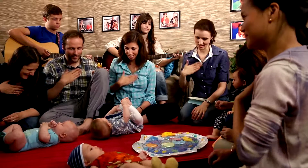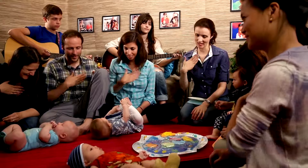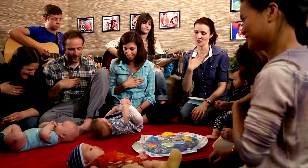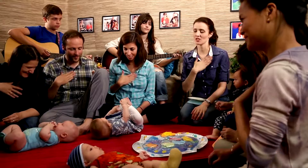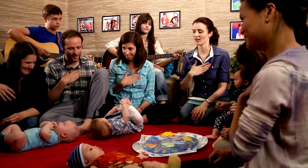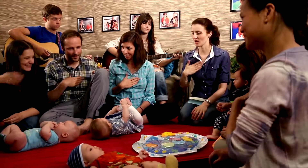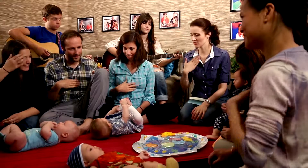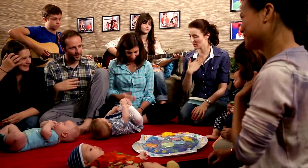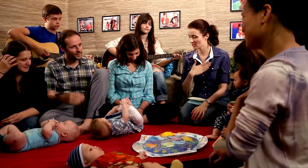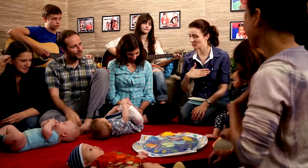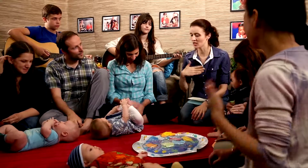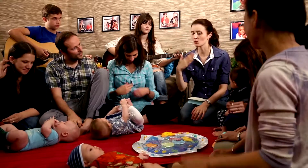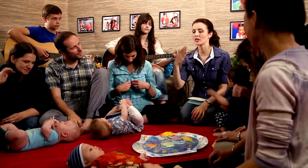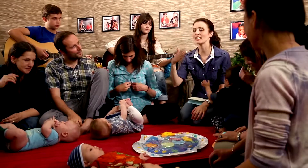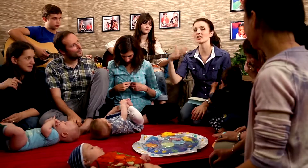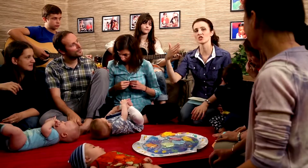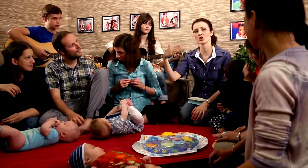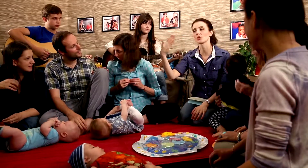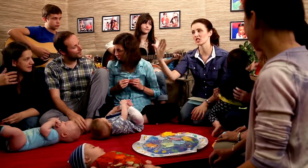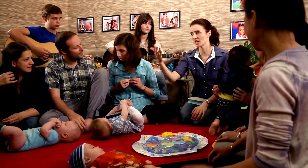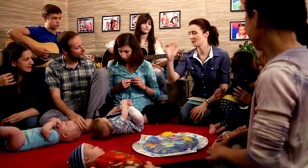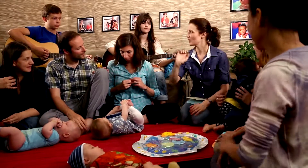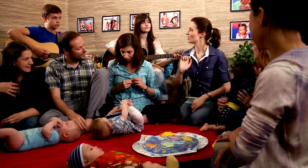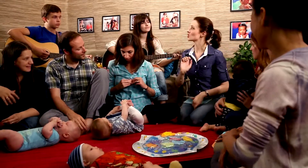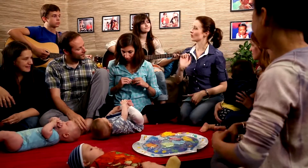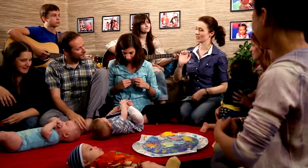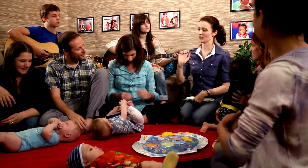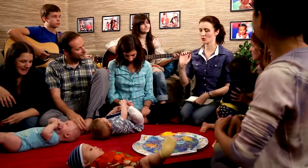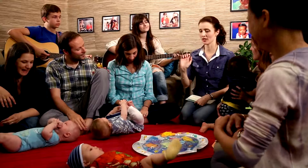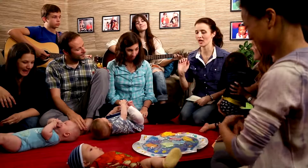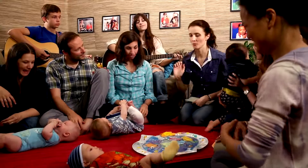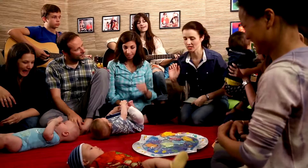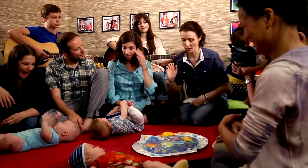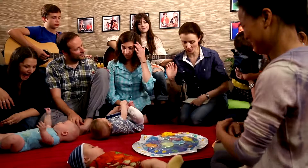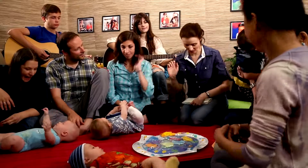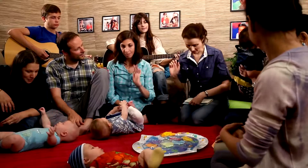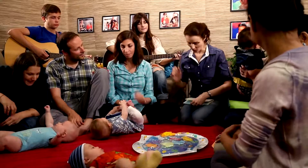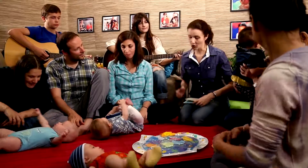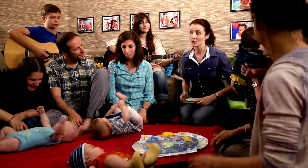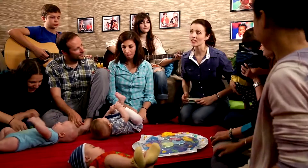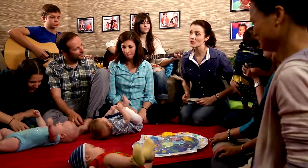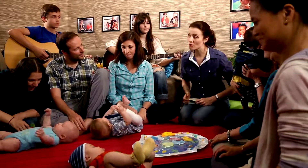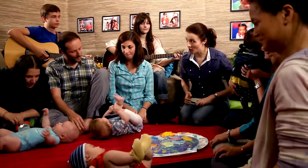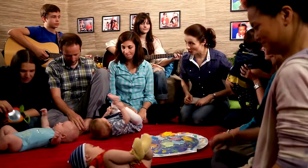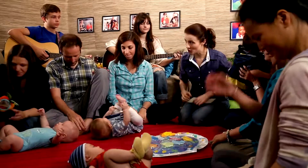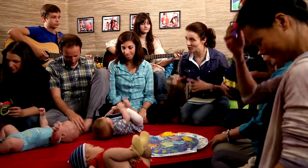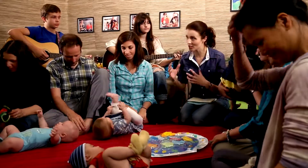please. And we sing that a couple times, then we sing we'll eat until we're done. So, and Liv and Luke are going to help us out. We're going to go nice and slow so you can sing